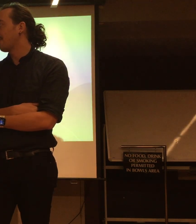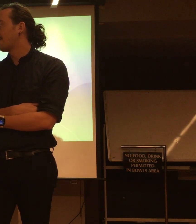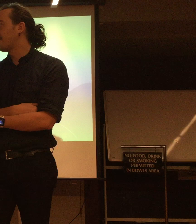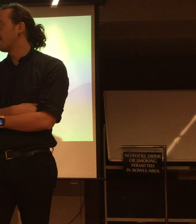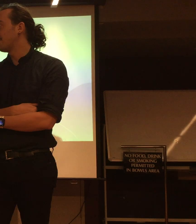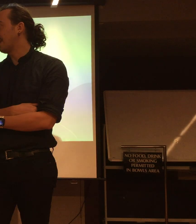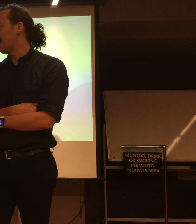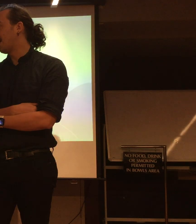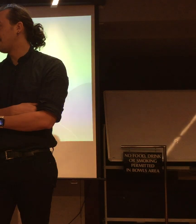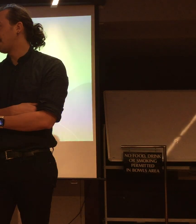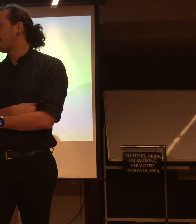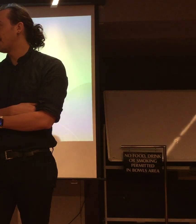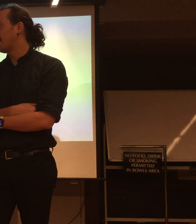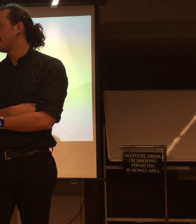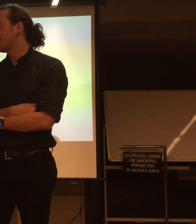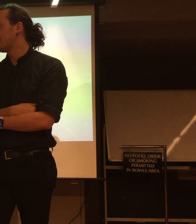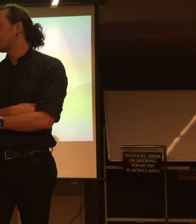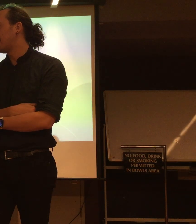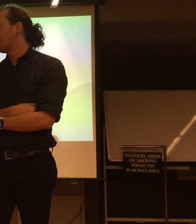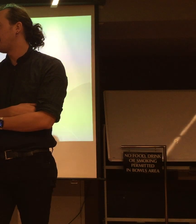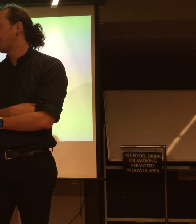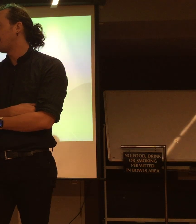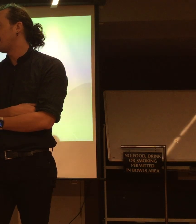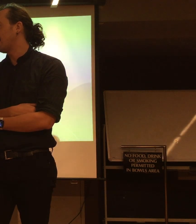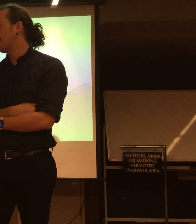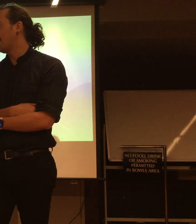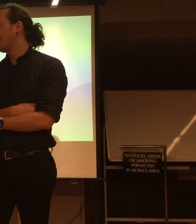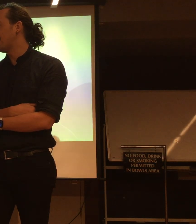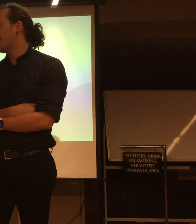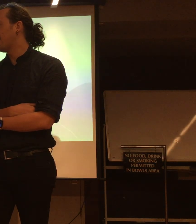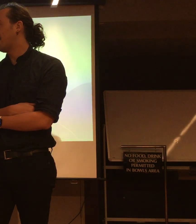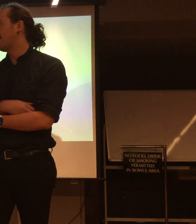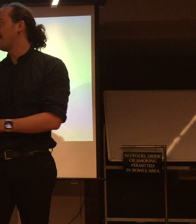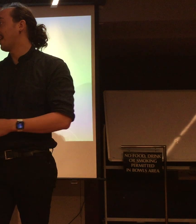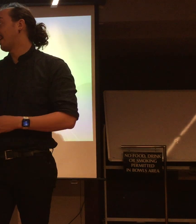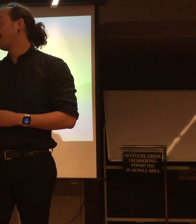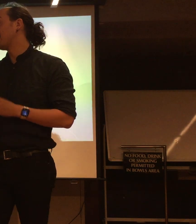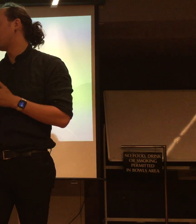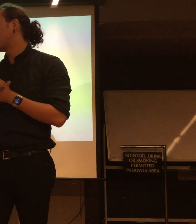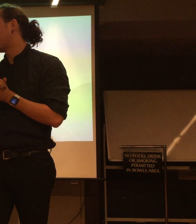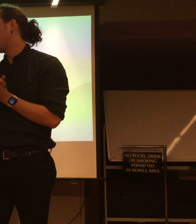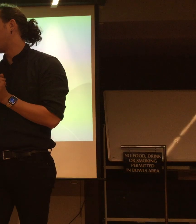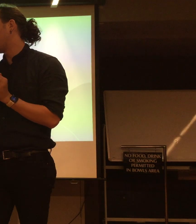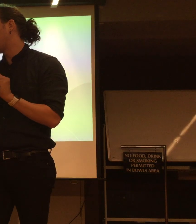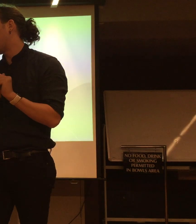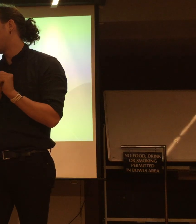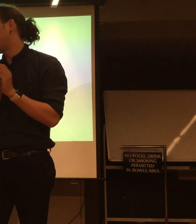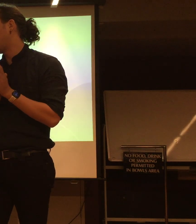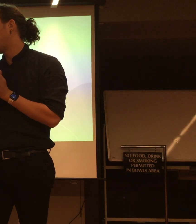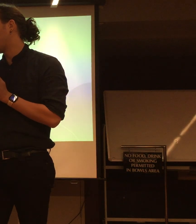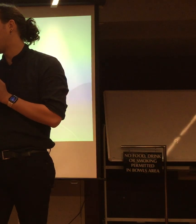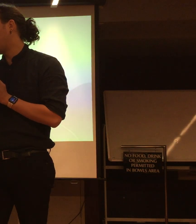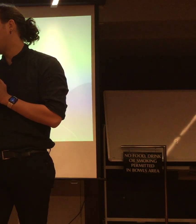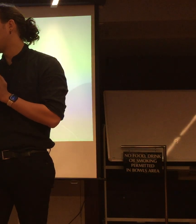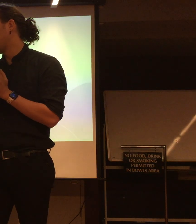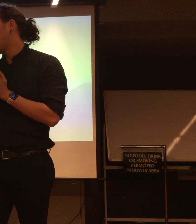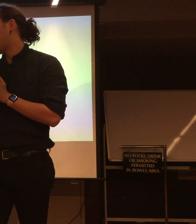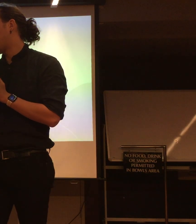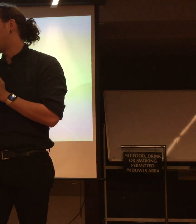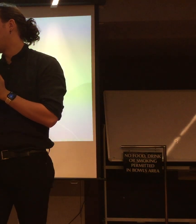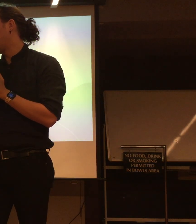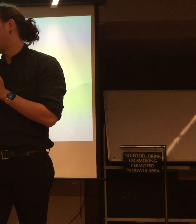I bought a fruit like bananas, but now I've got told sort of if you're diabetic you shouldn't